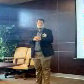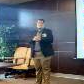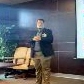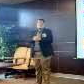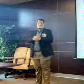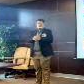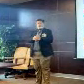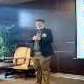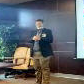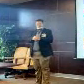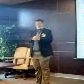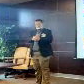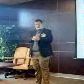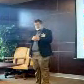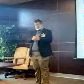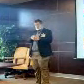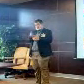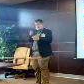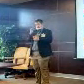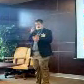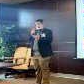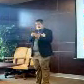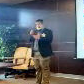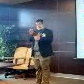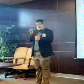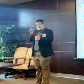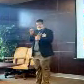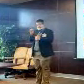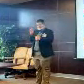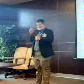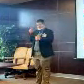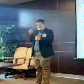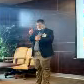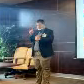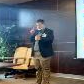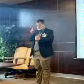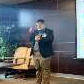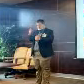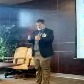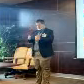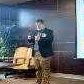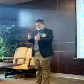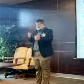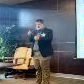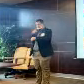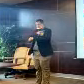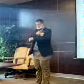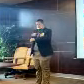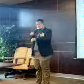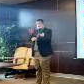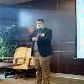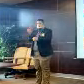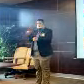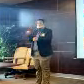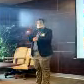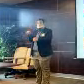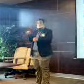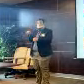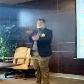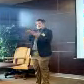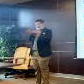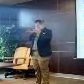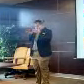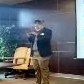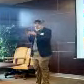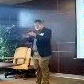So the thing we're finding out is in September, 1 in 3 or a third of the patients that are expiring across